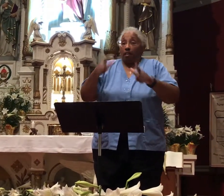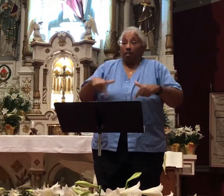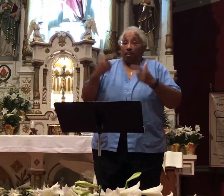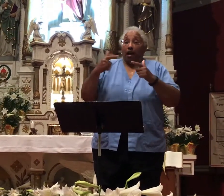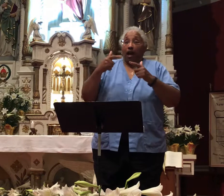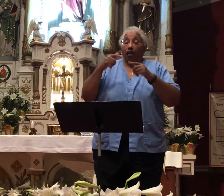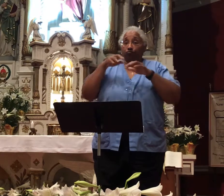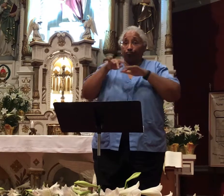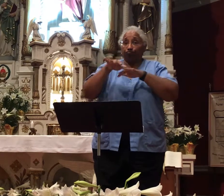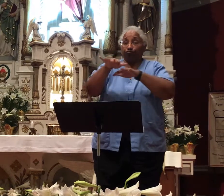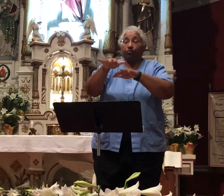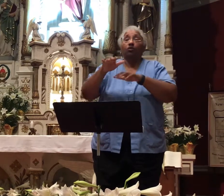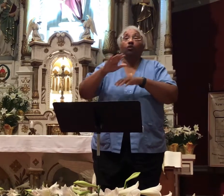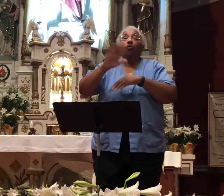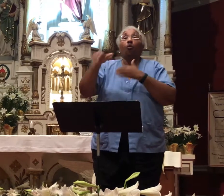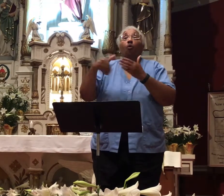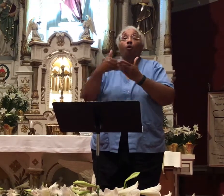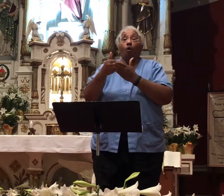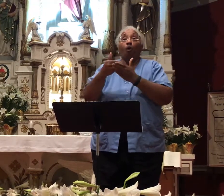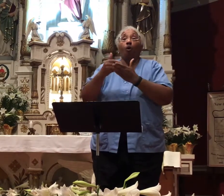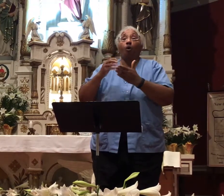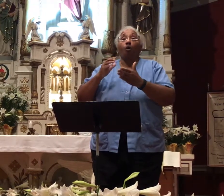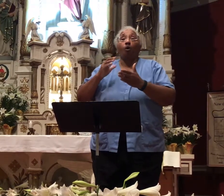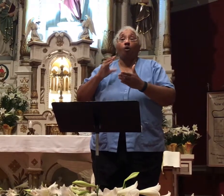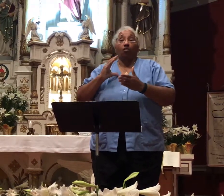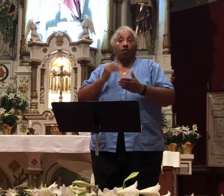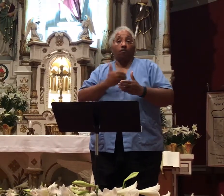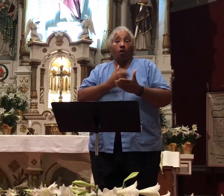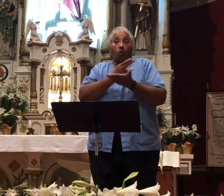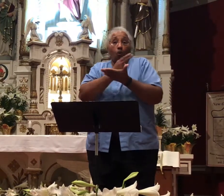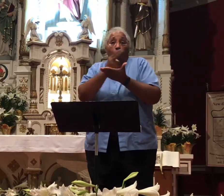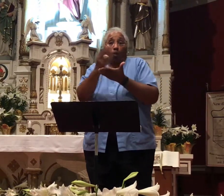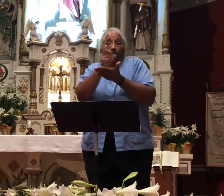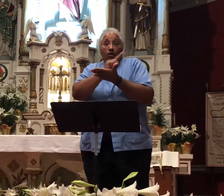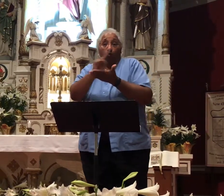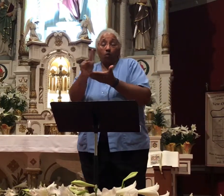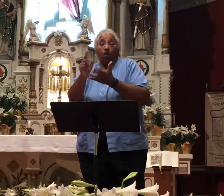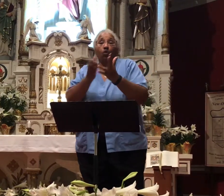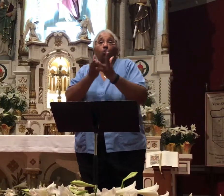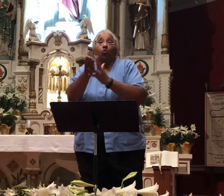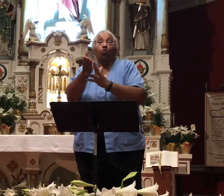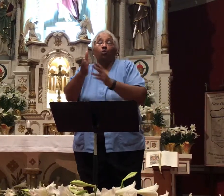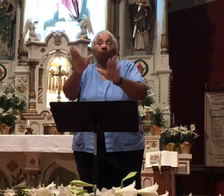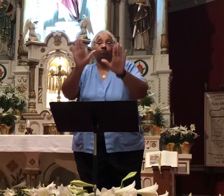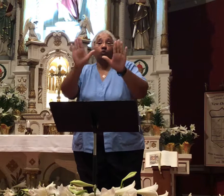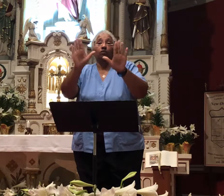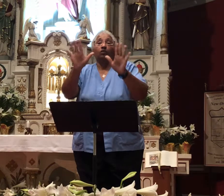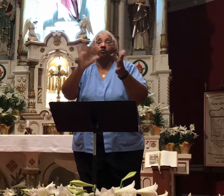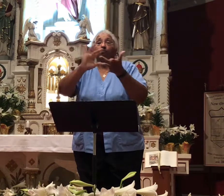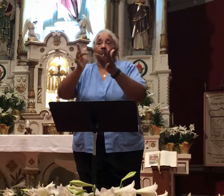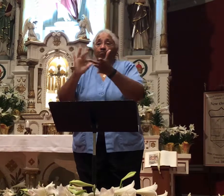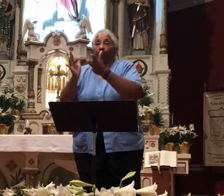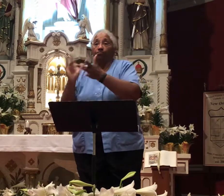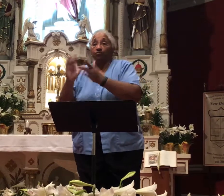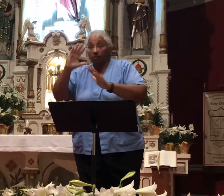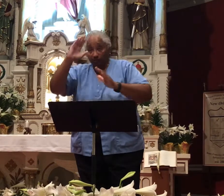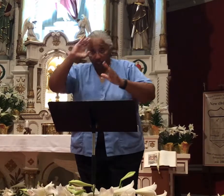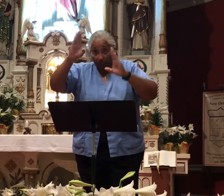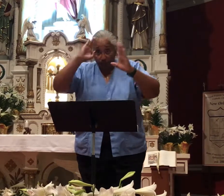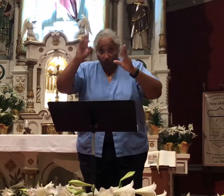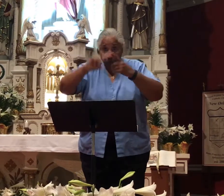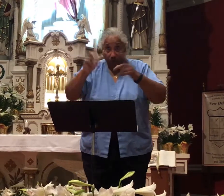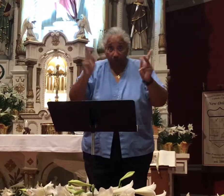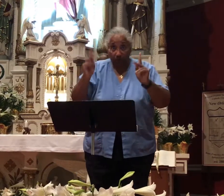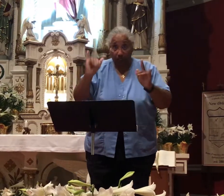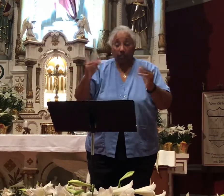Holy Week through the magic of the internet. We greet especially everybody who's watching us in their